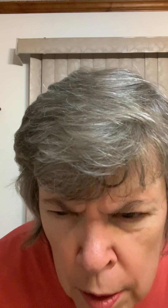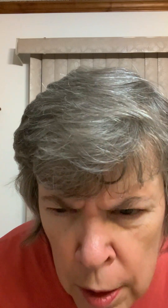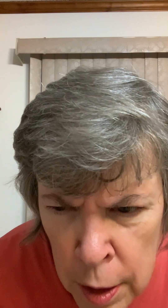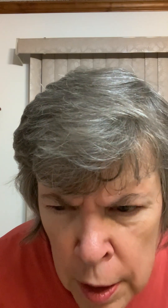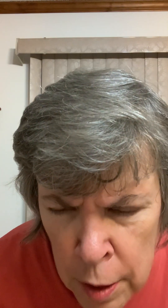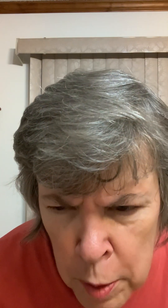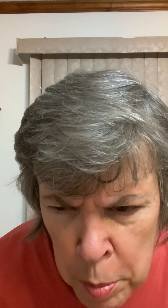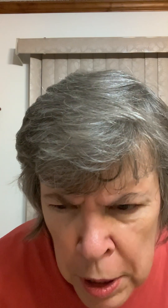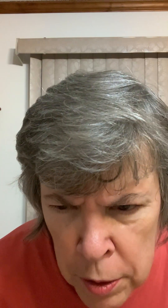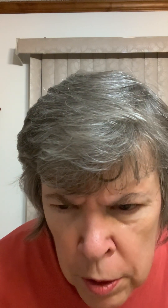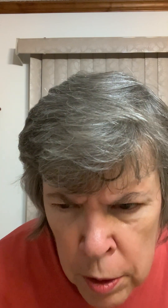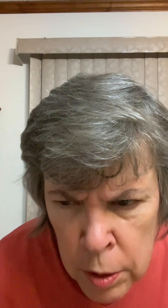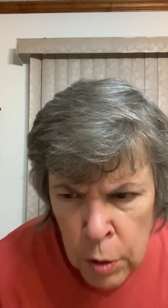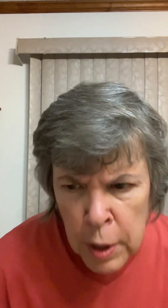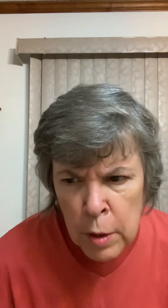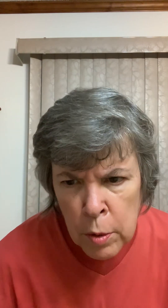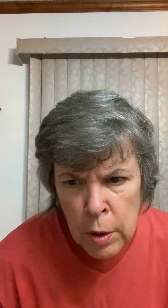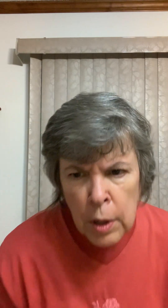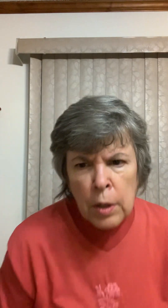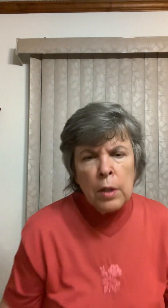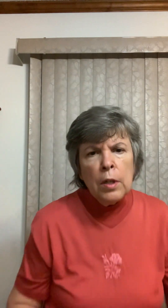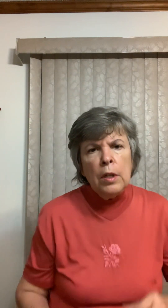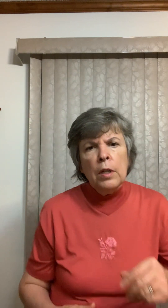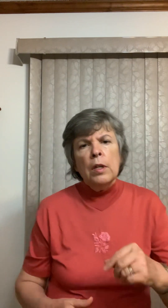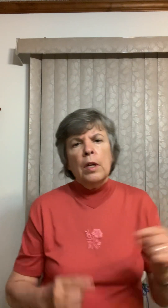And then it repeats till he